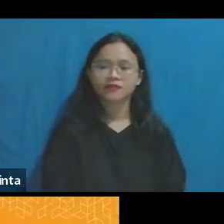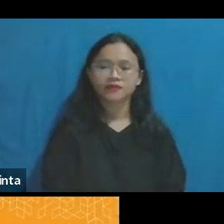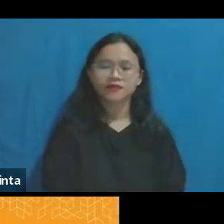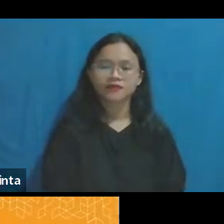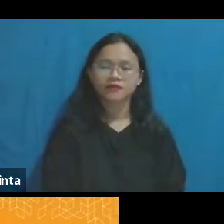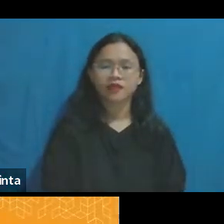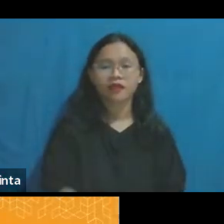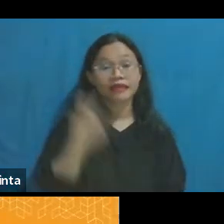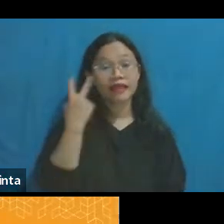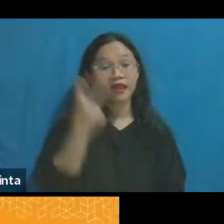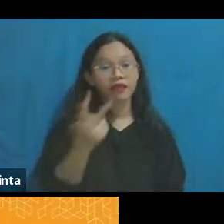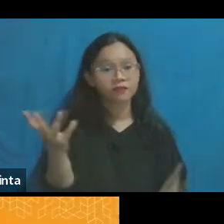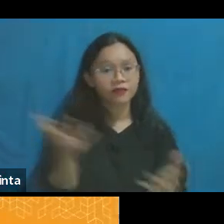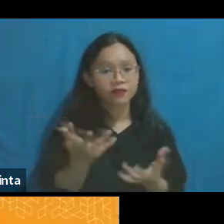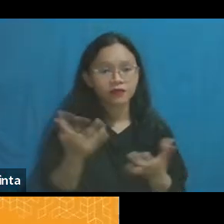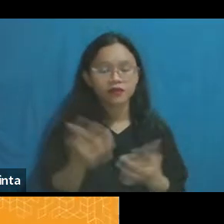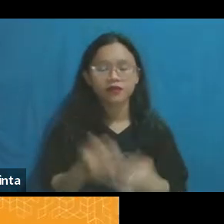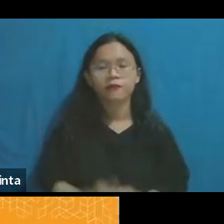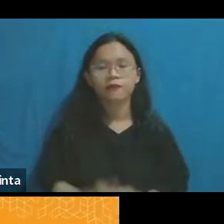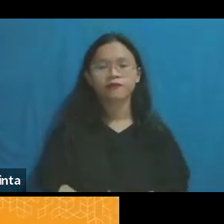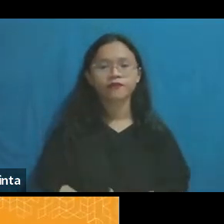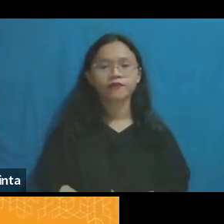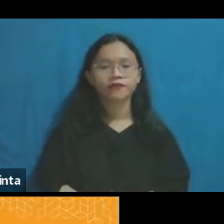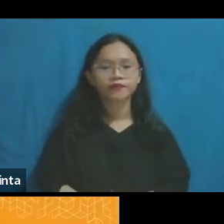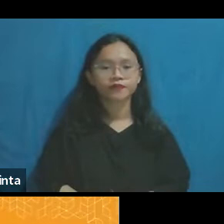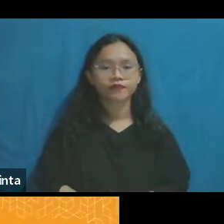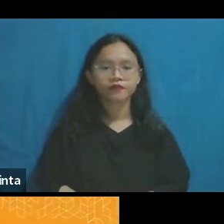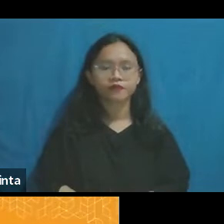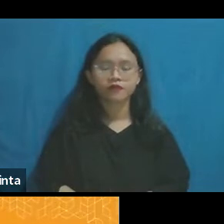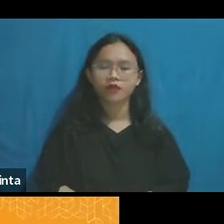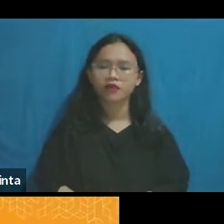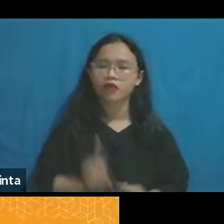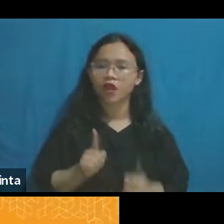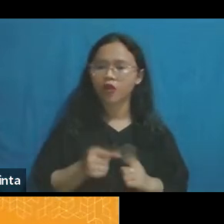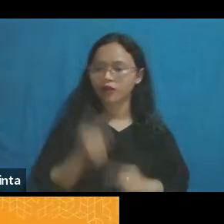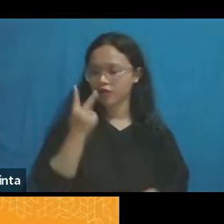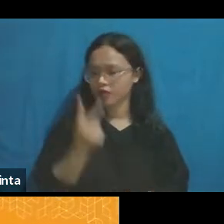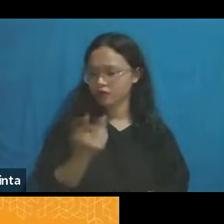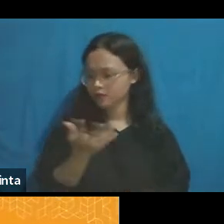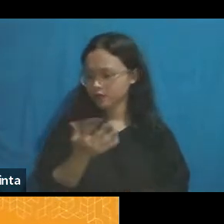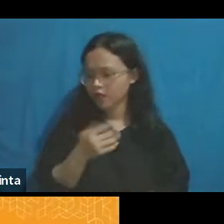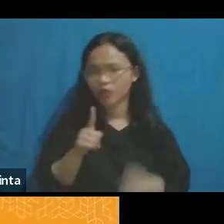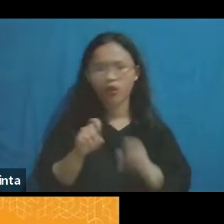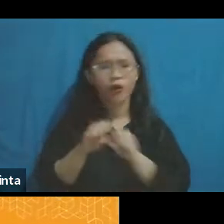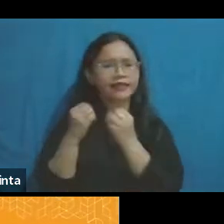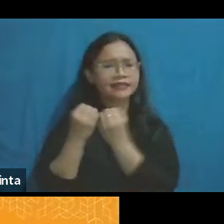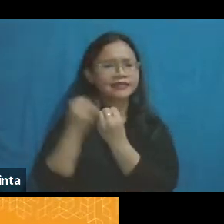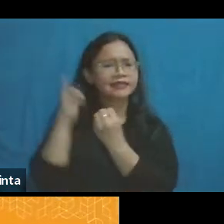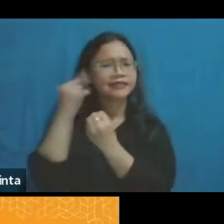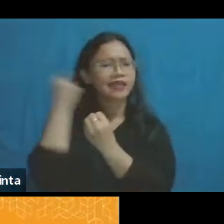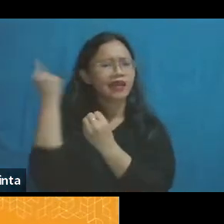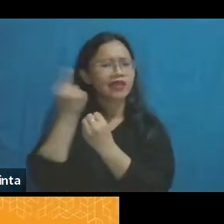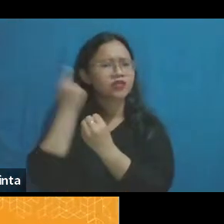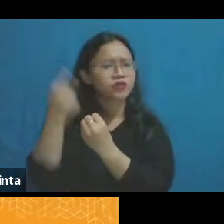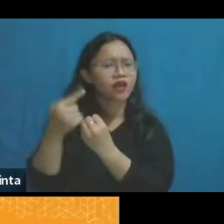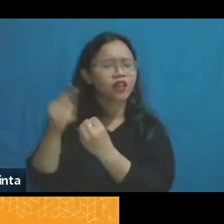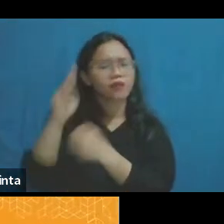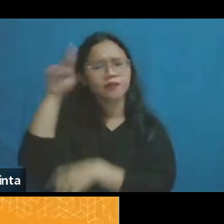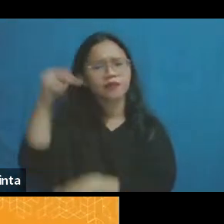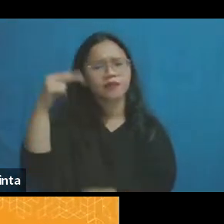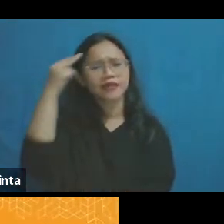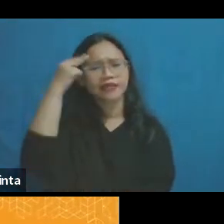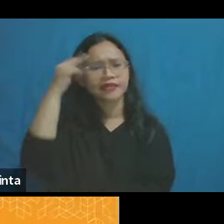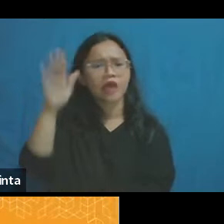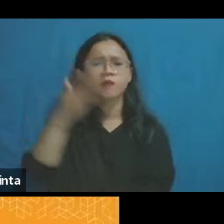about development of the region, economic development of the region, and they don't take rights to account. So getting that